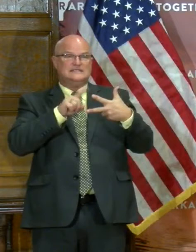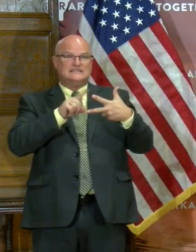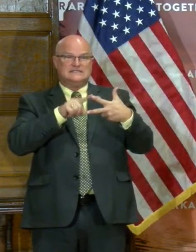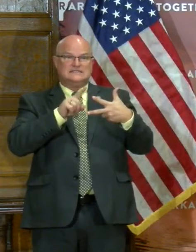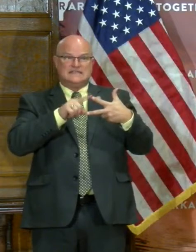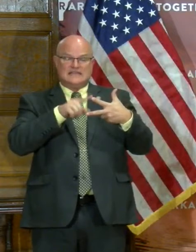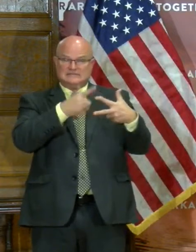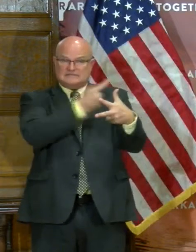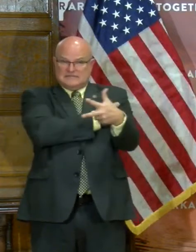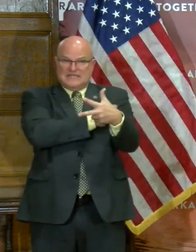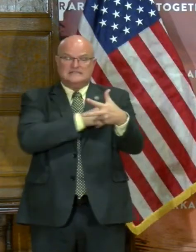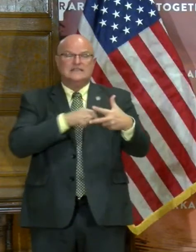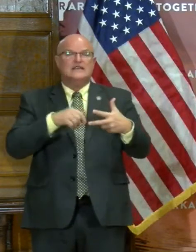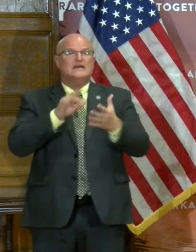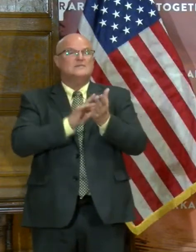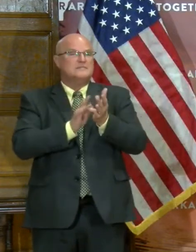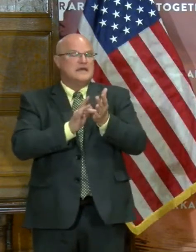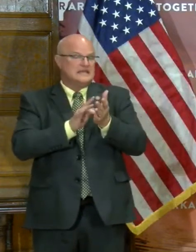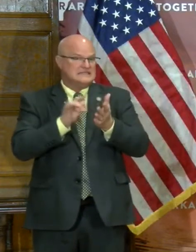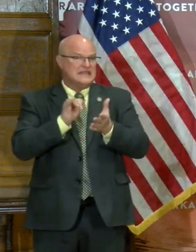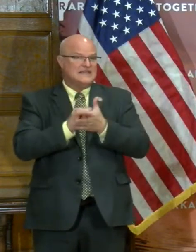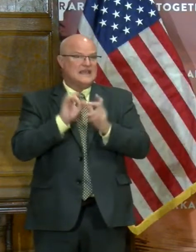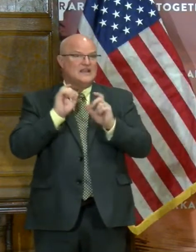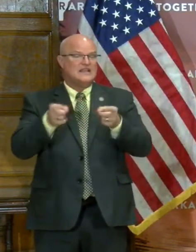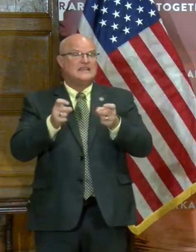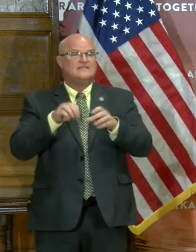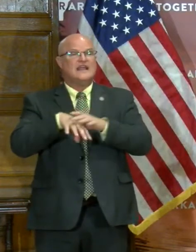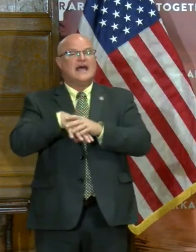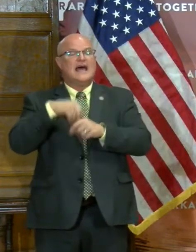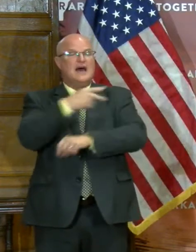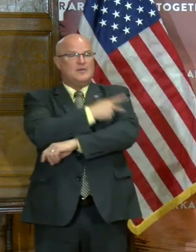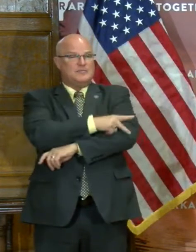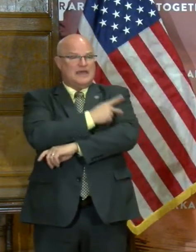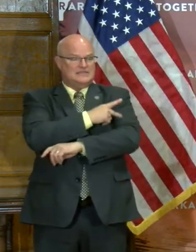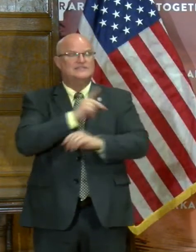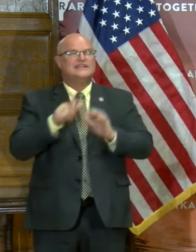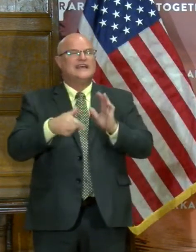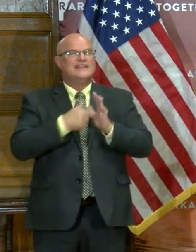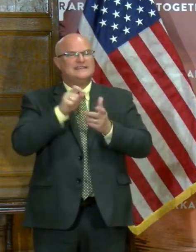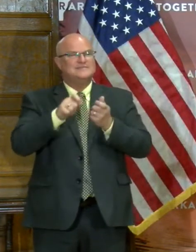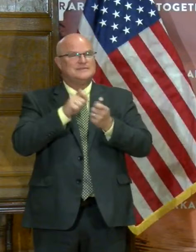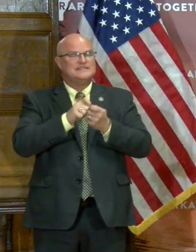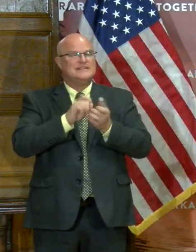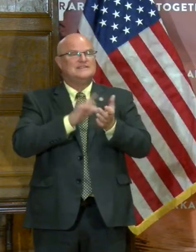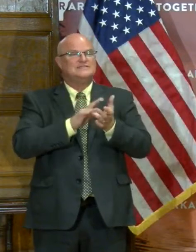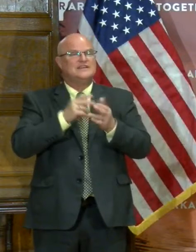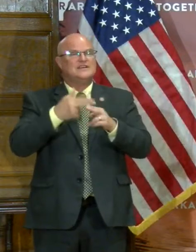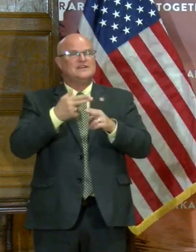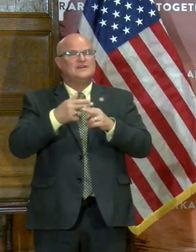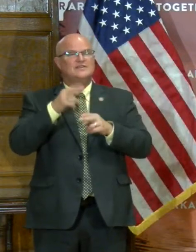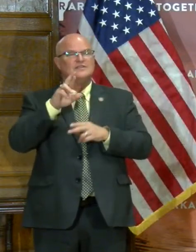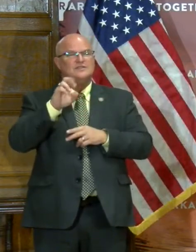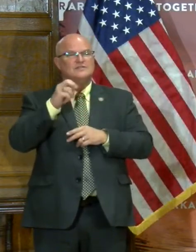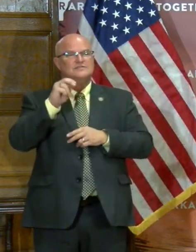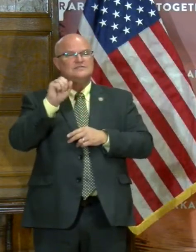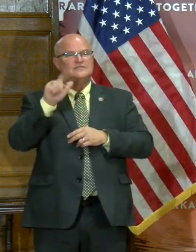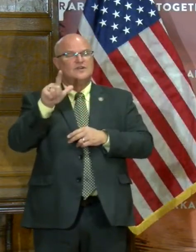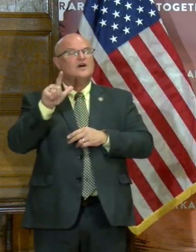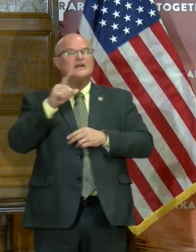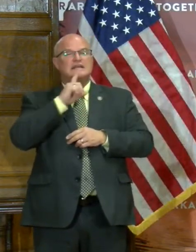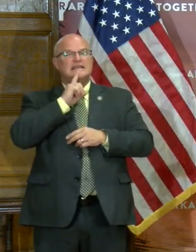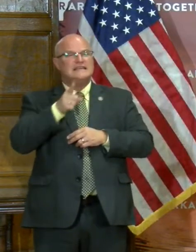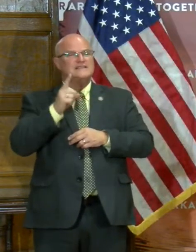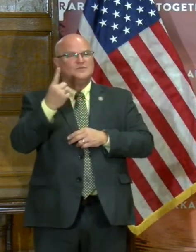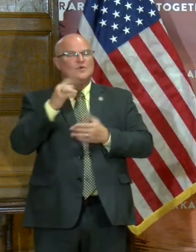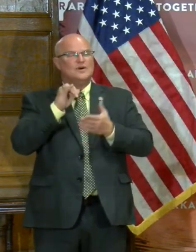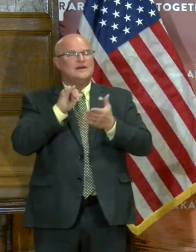monoclonal antibody. These are drugs that are given as an outpatient. This particular drug called Regeneron, by Regeneron, is